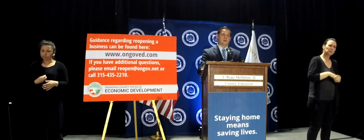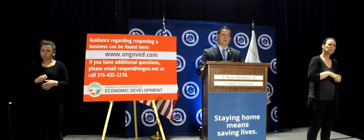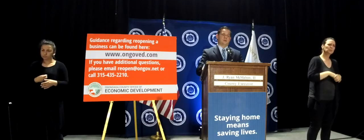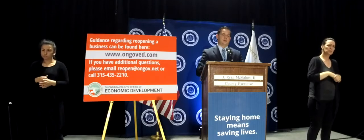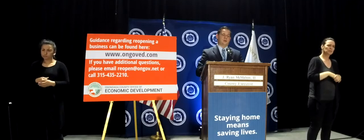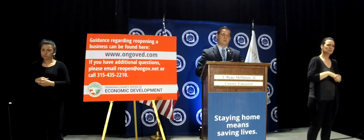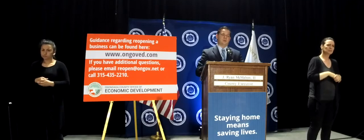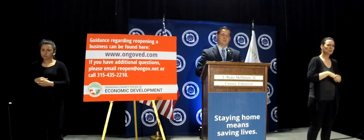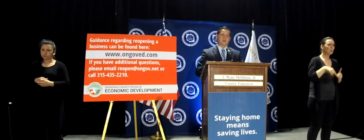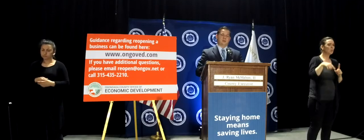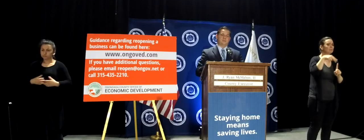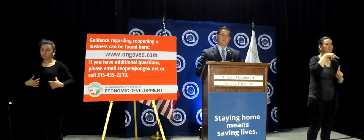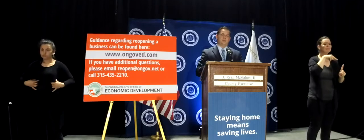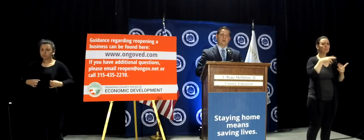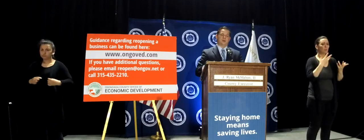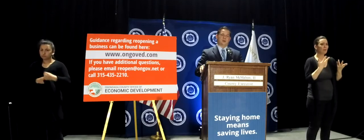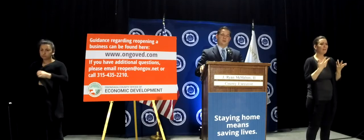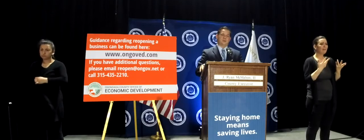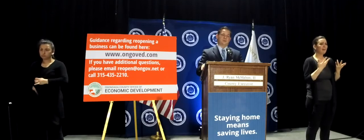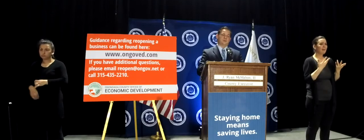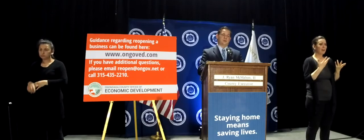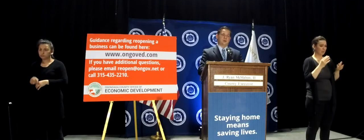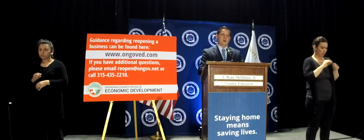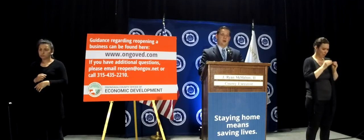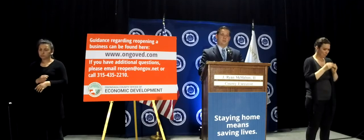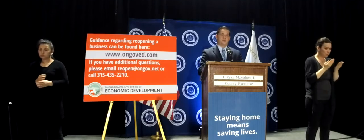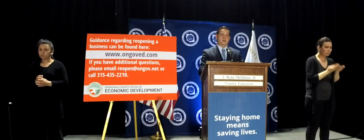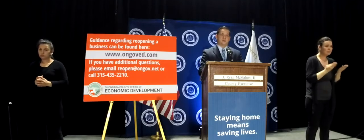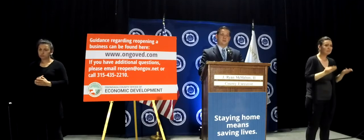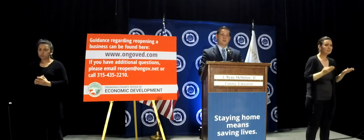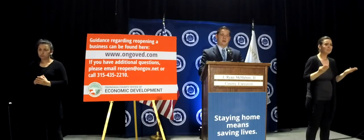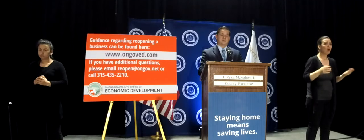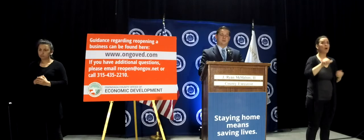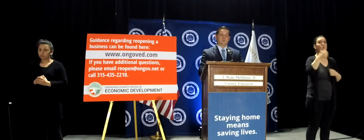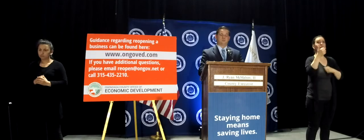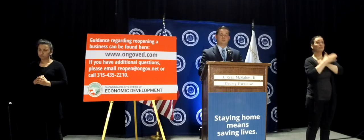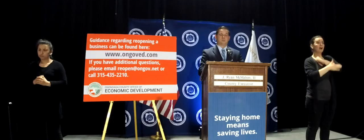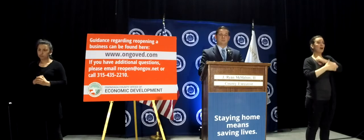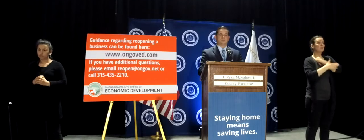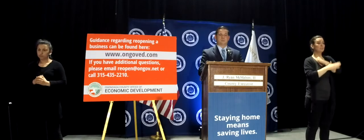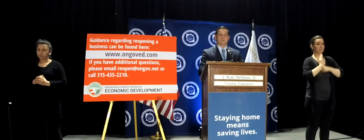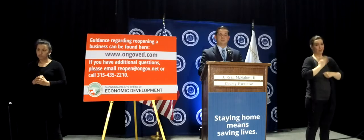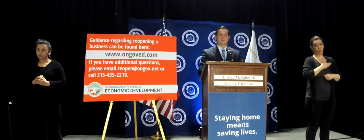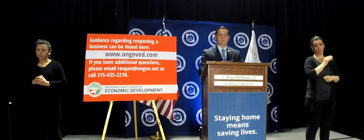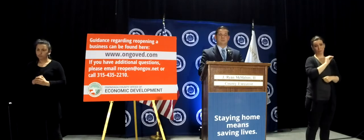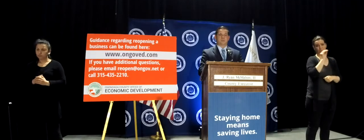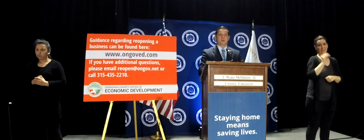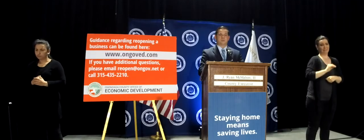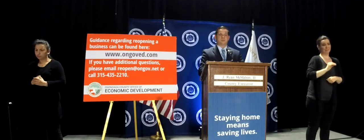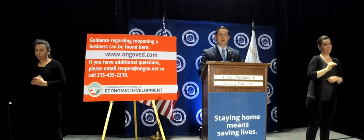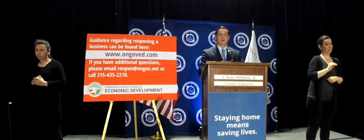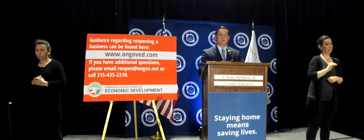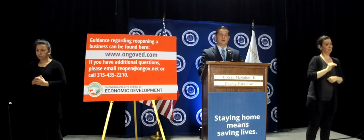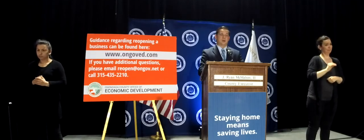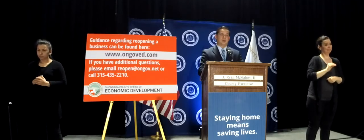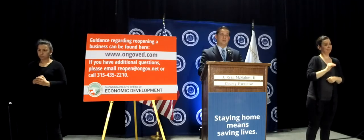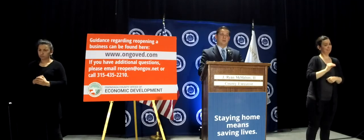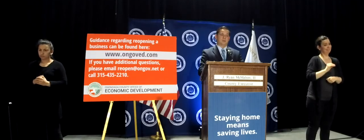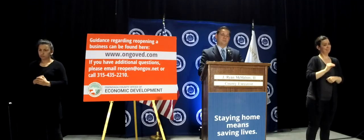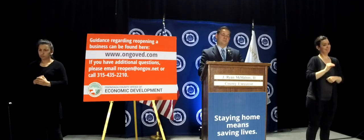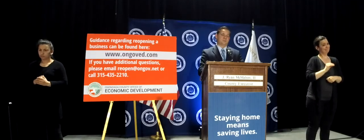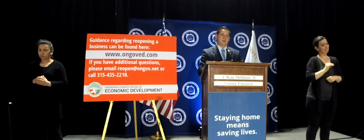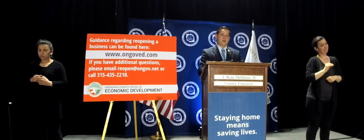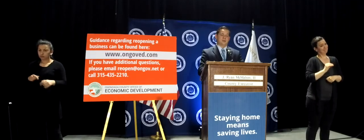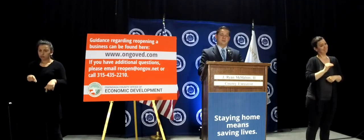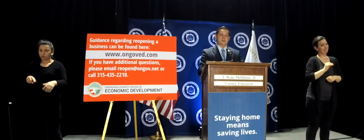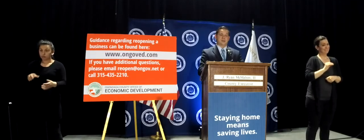what the numbers mean compared to others, our percentages are actually pretty good.